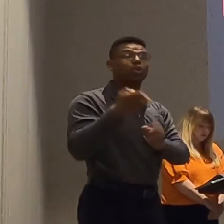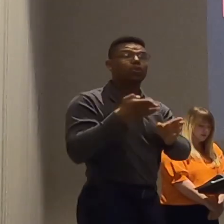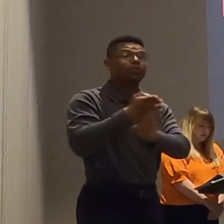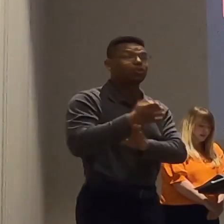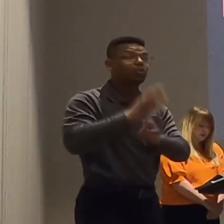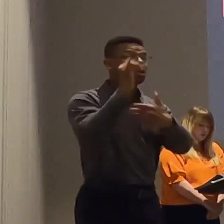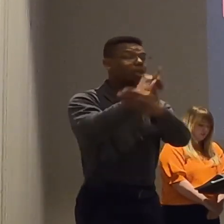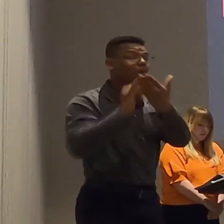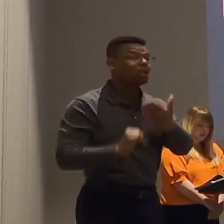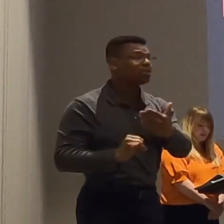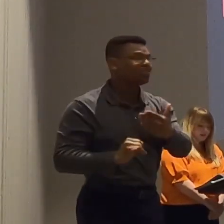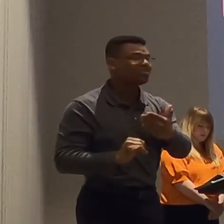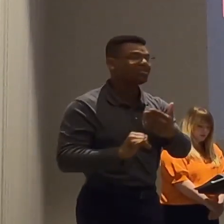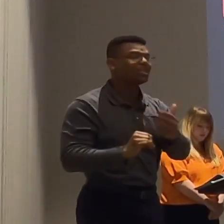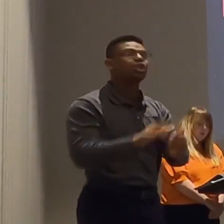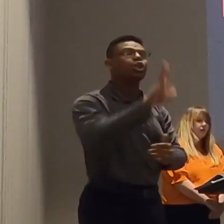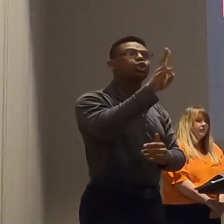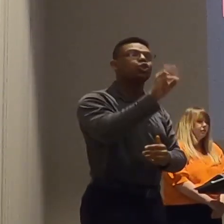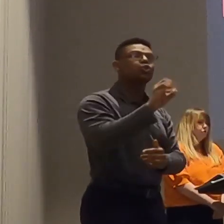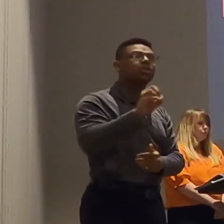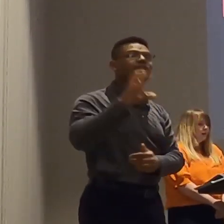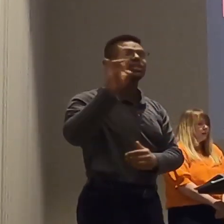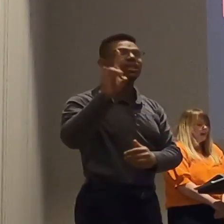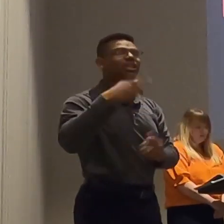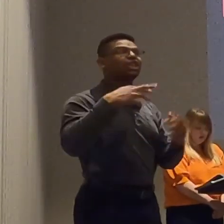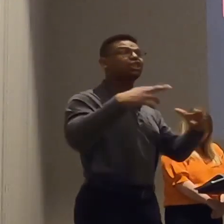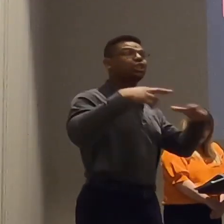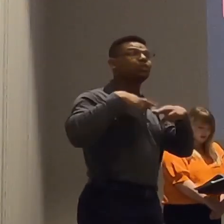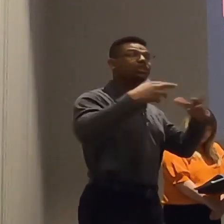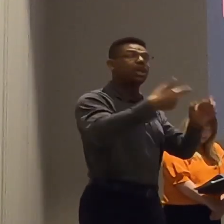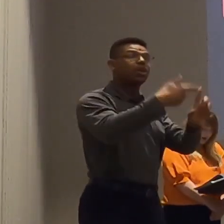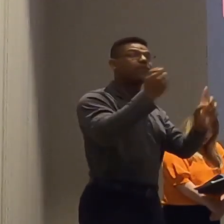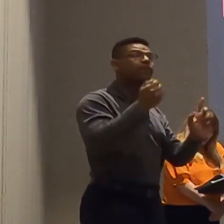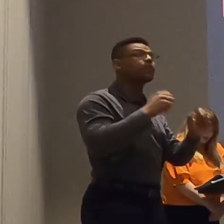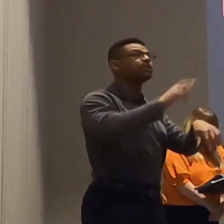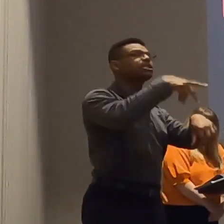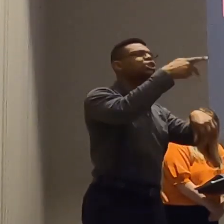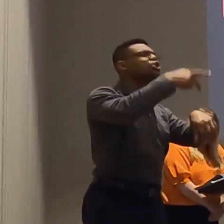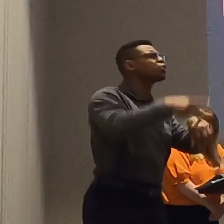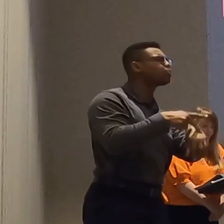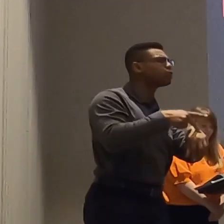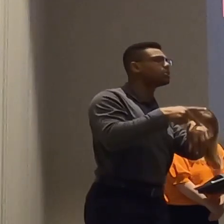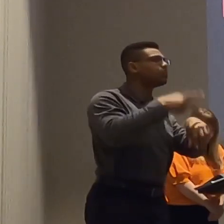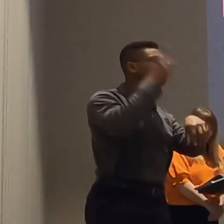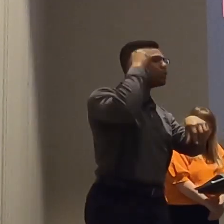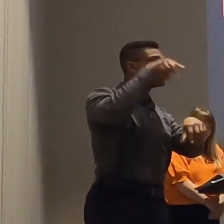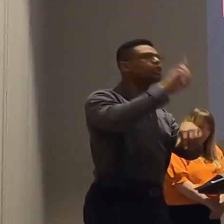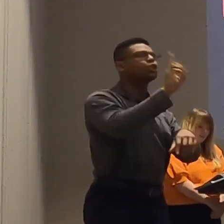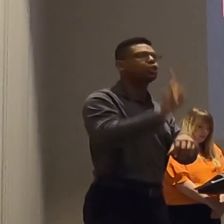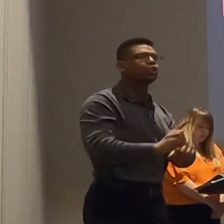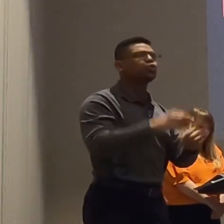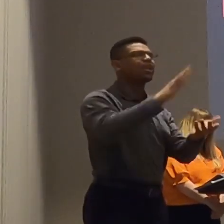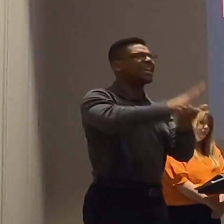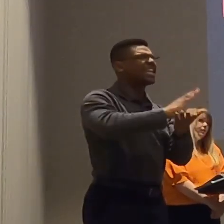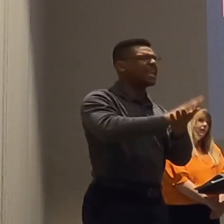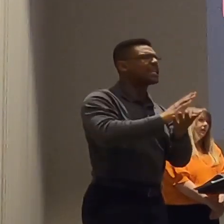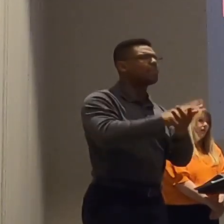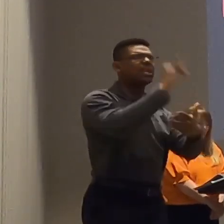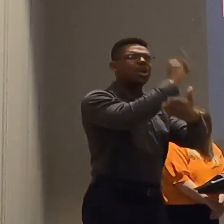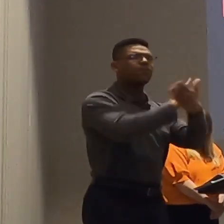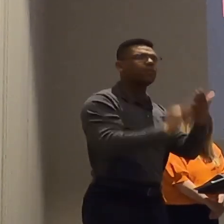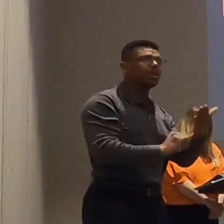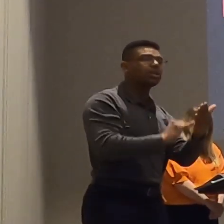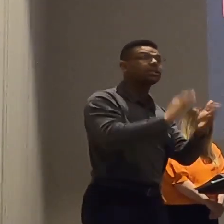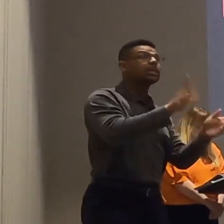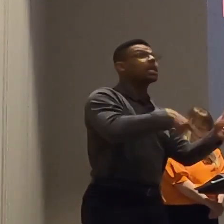In 2008, she retired as the principal of the Detroit Academy of Arts and began in sciences, and then she began